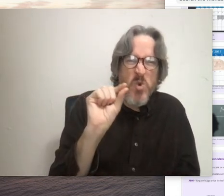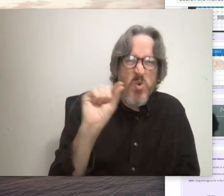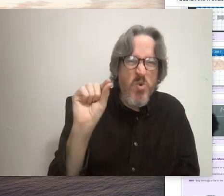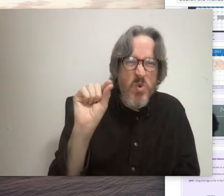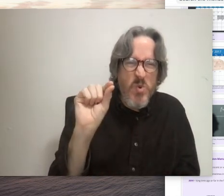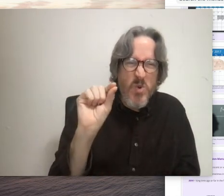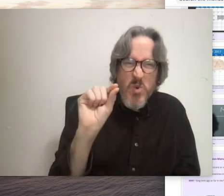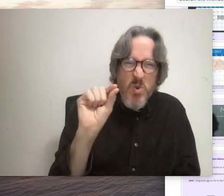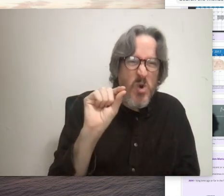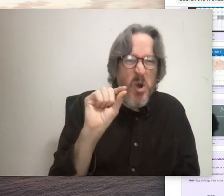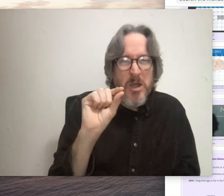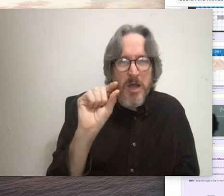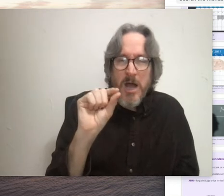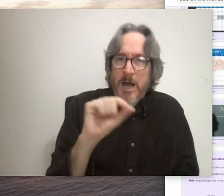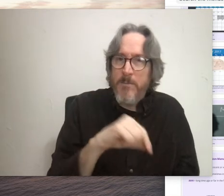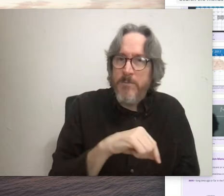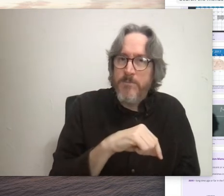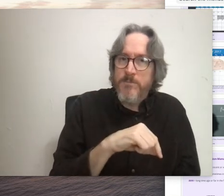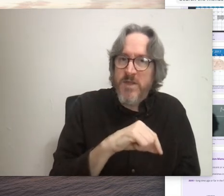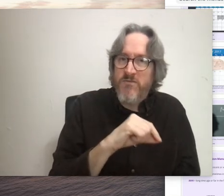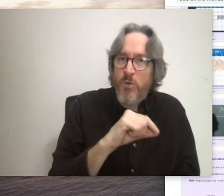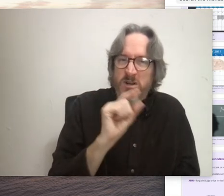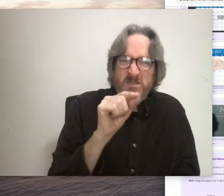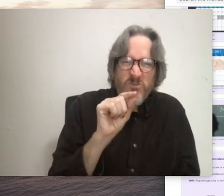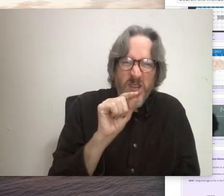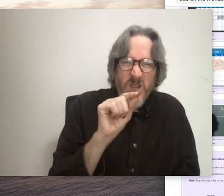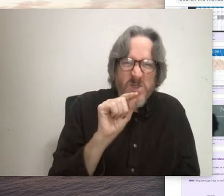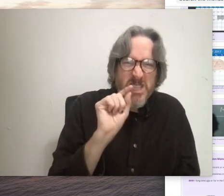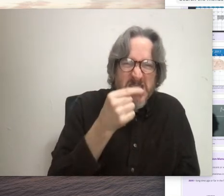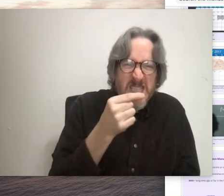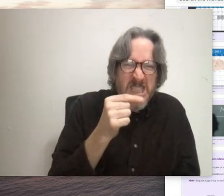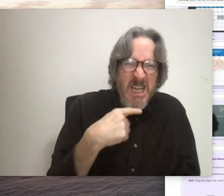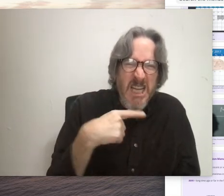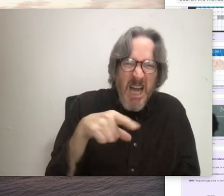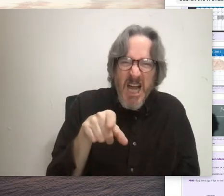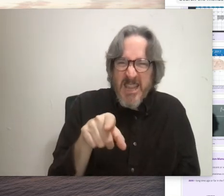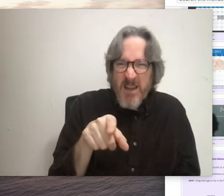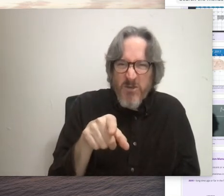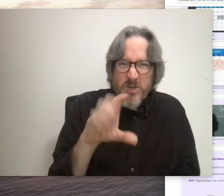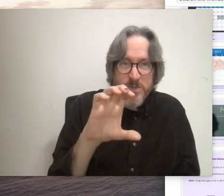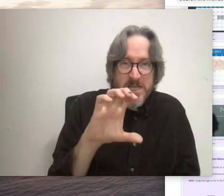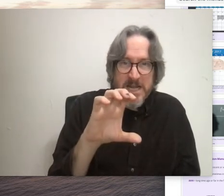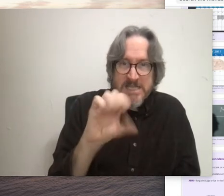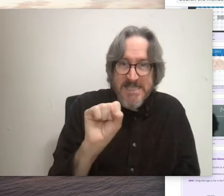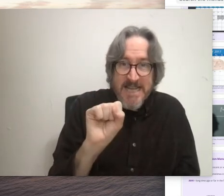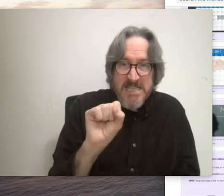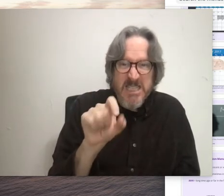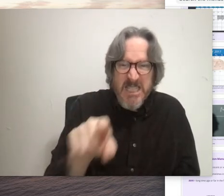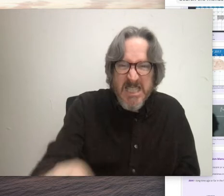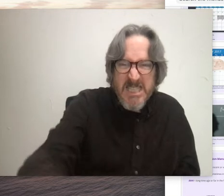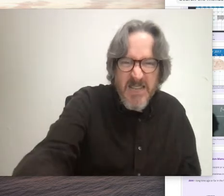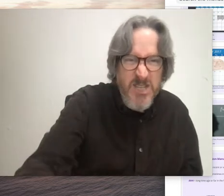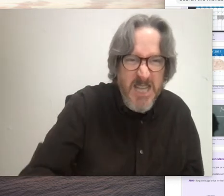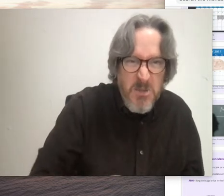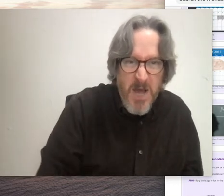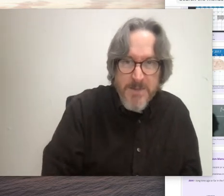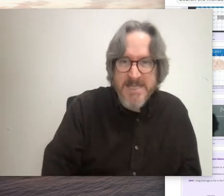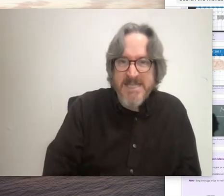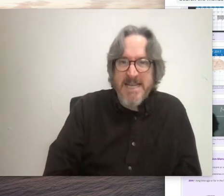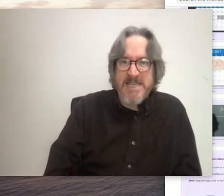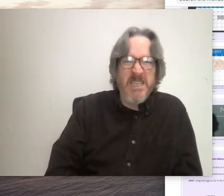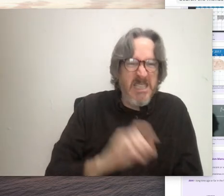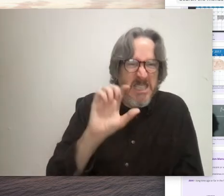like ooh, or for really close. They refer to it as a CS. If you see on the